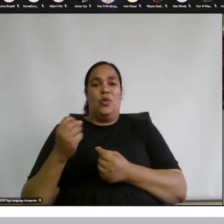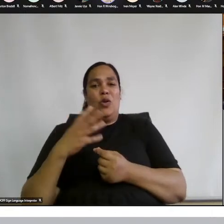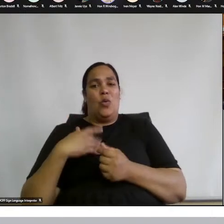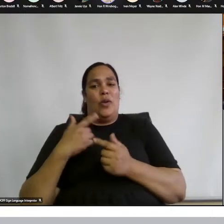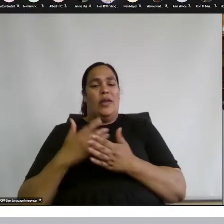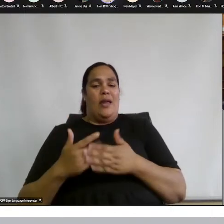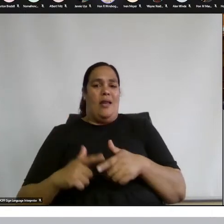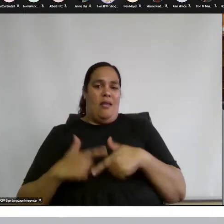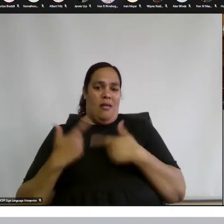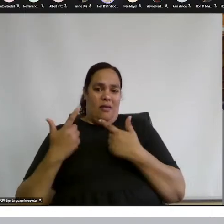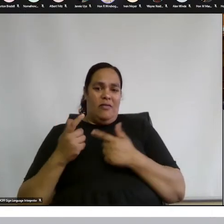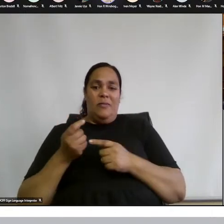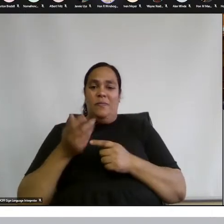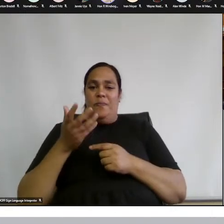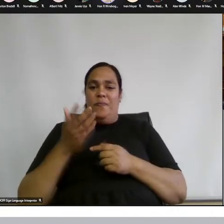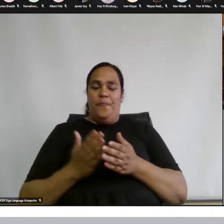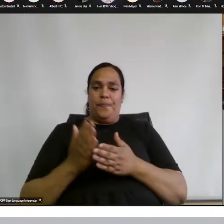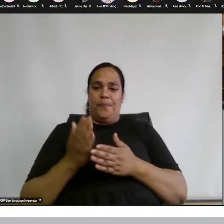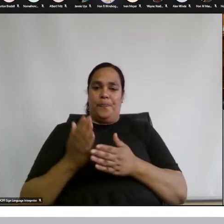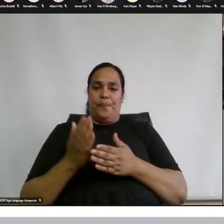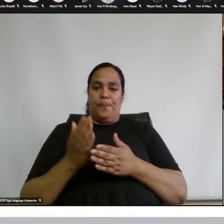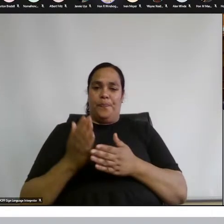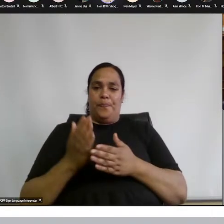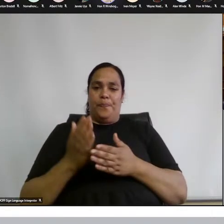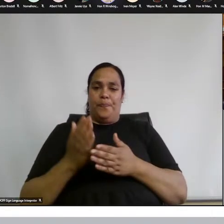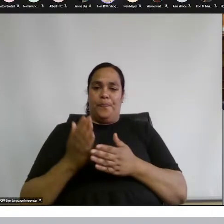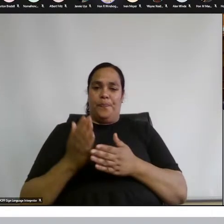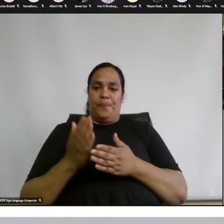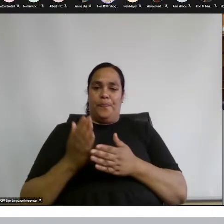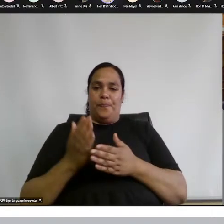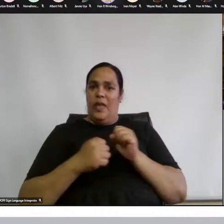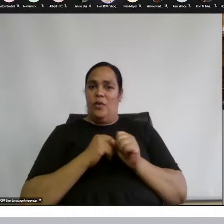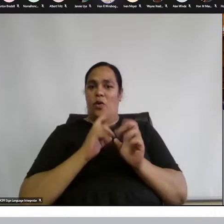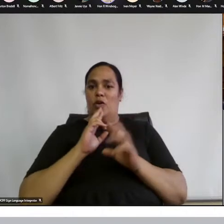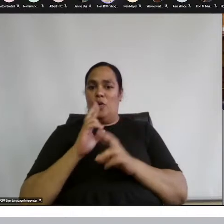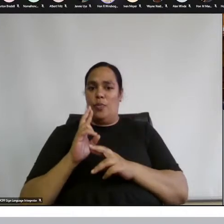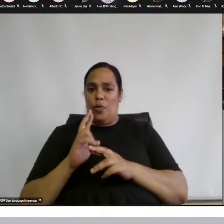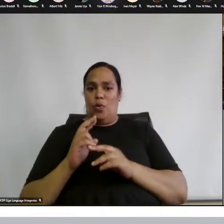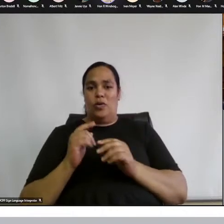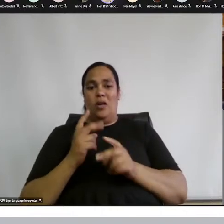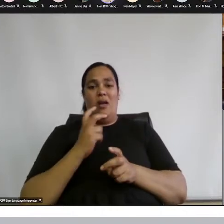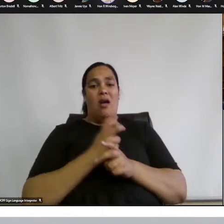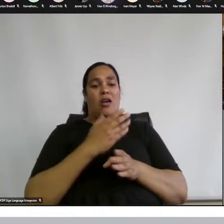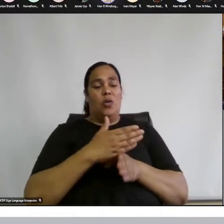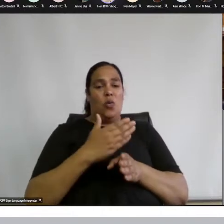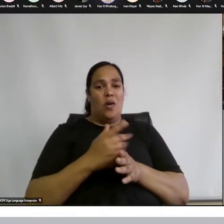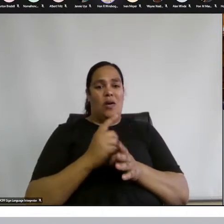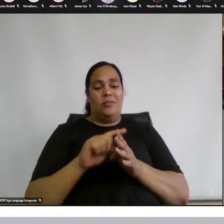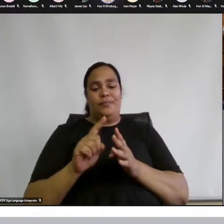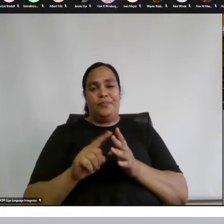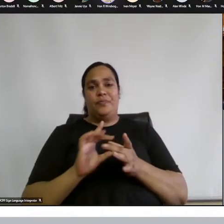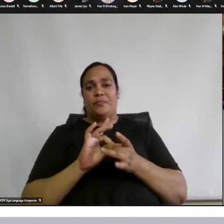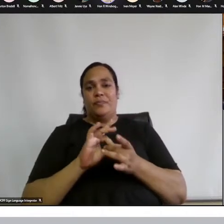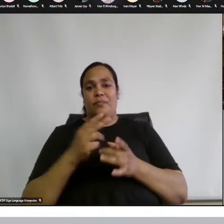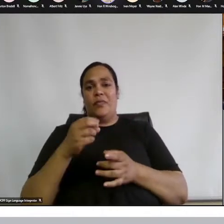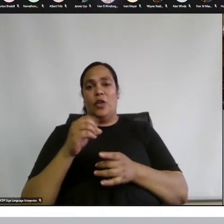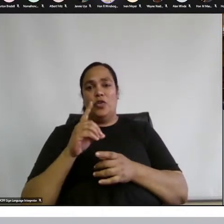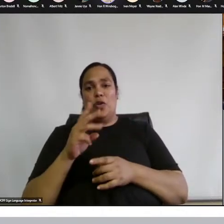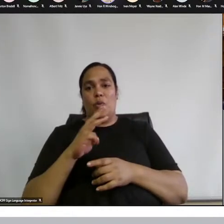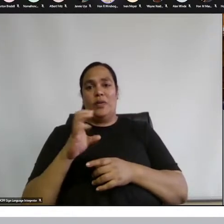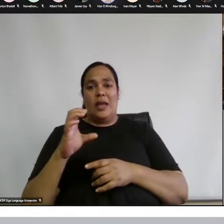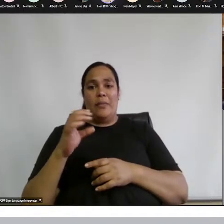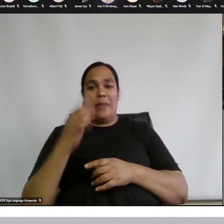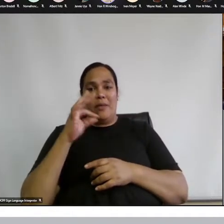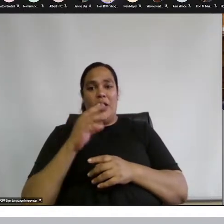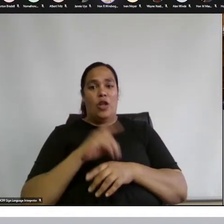live. Speaker, during our deliberation in the annual report, the hardworking and dedicated HOD of Western Cape